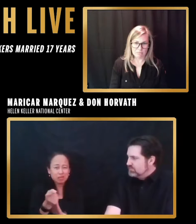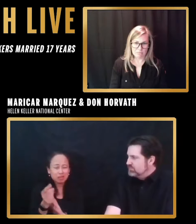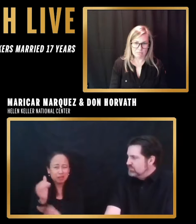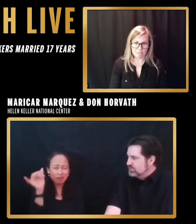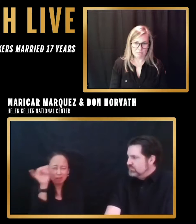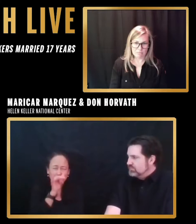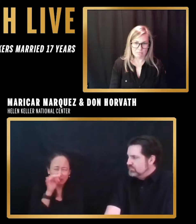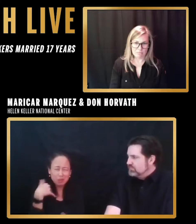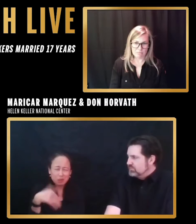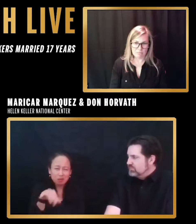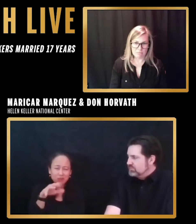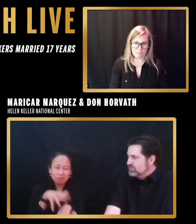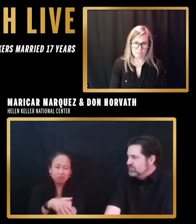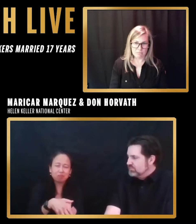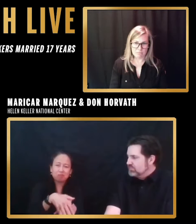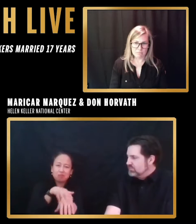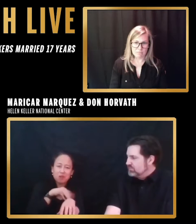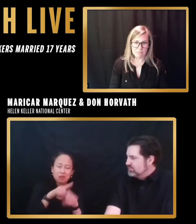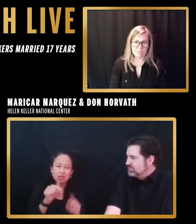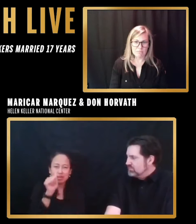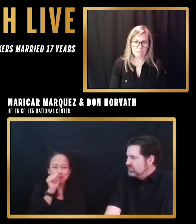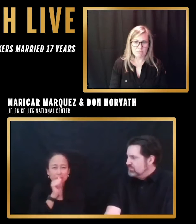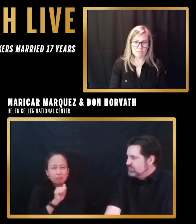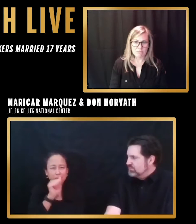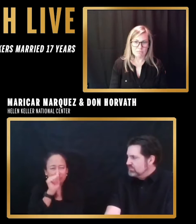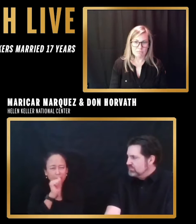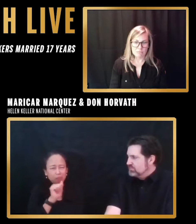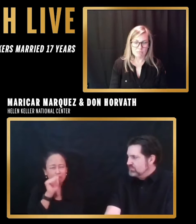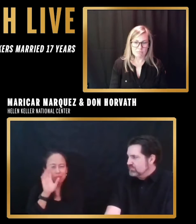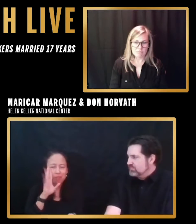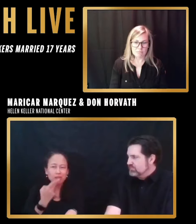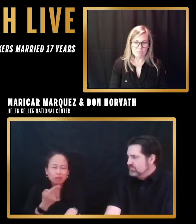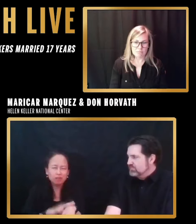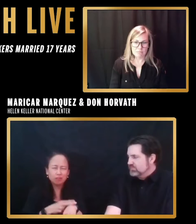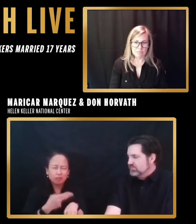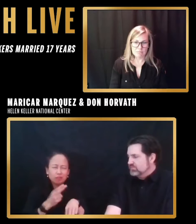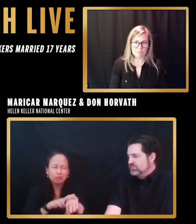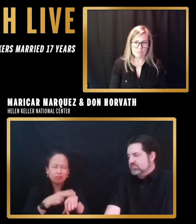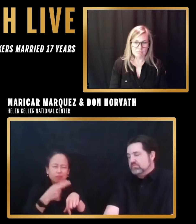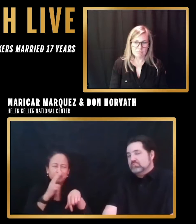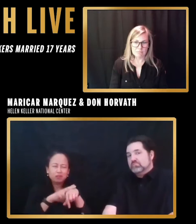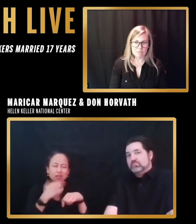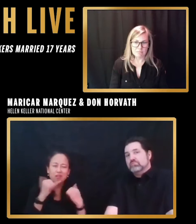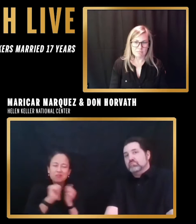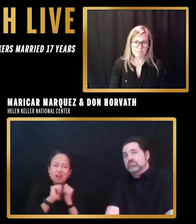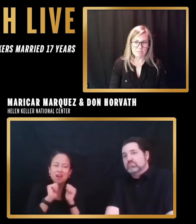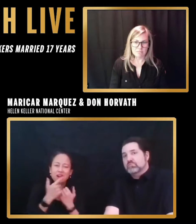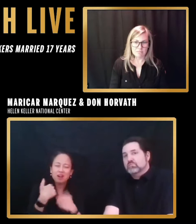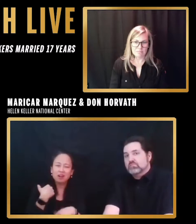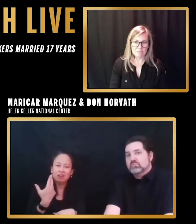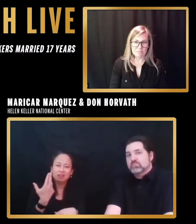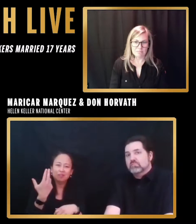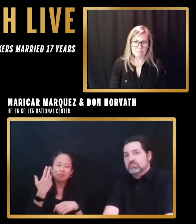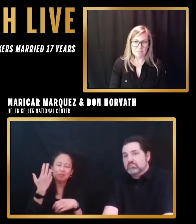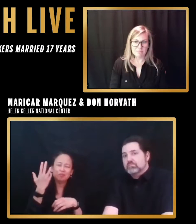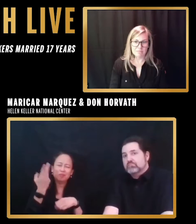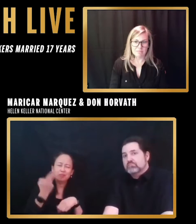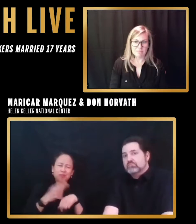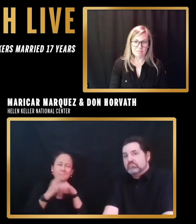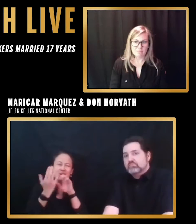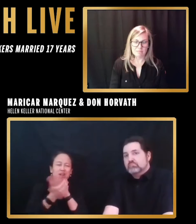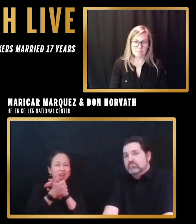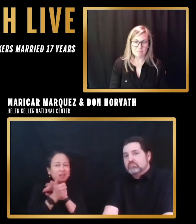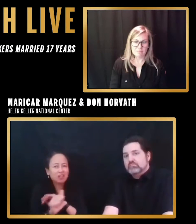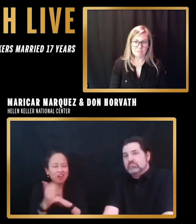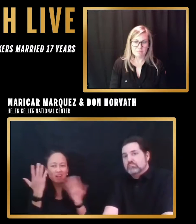would practice as much as I can. It took me about 20 minutes to read one page when I first started, which is really, really slow. But I started to